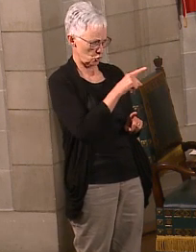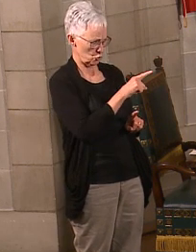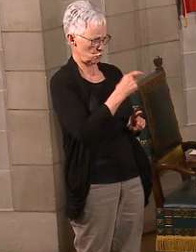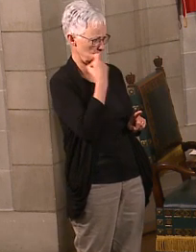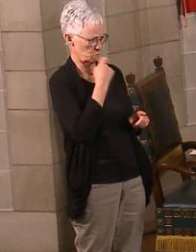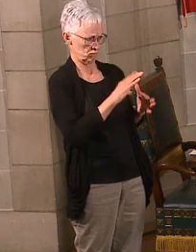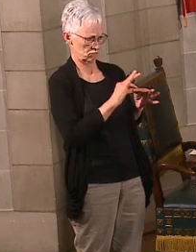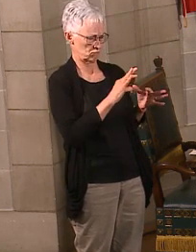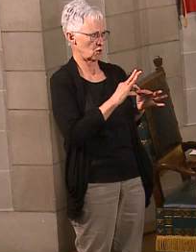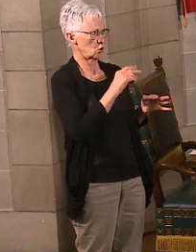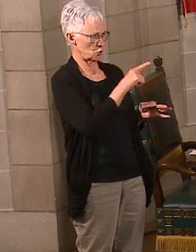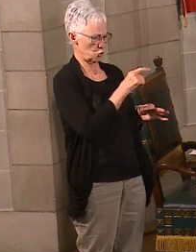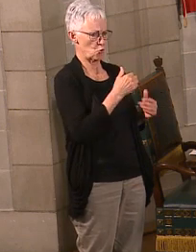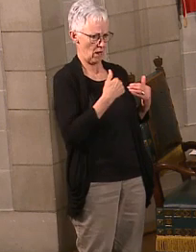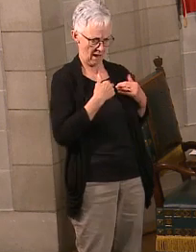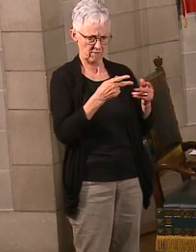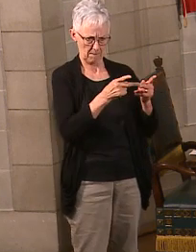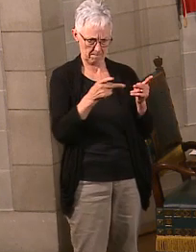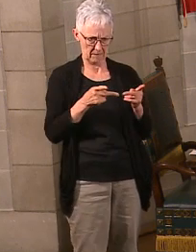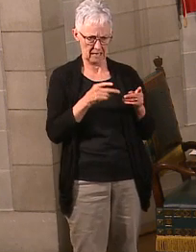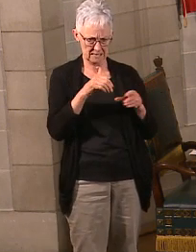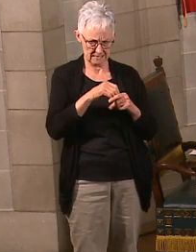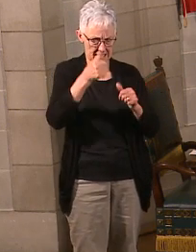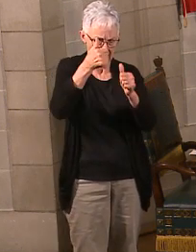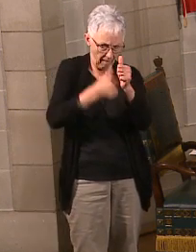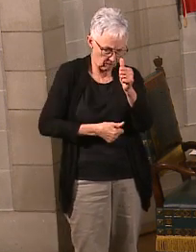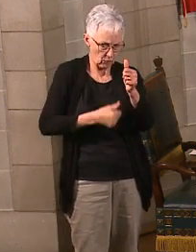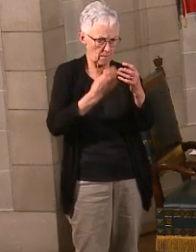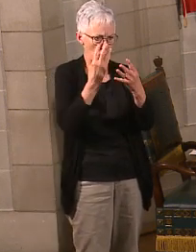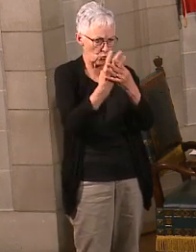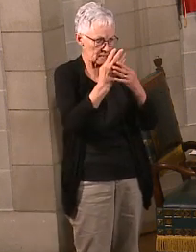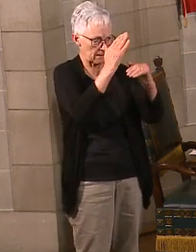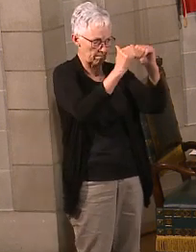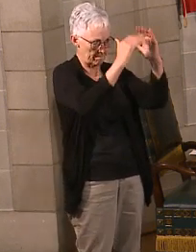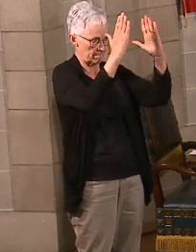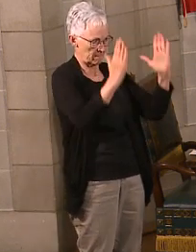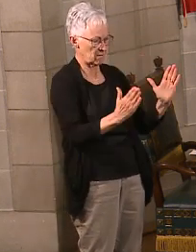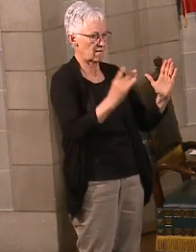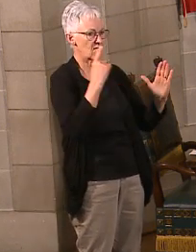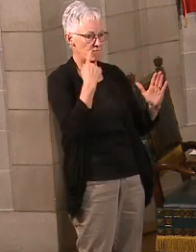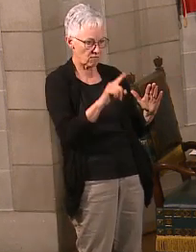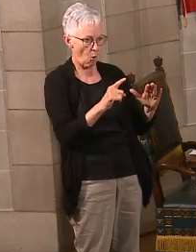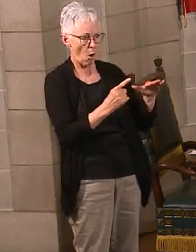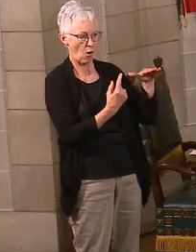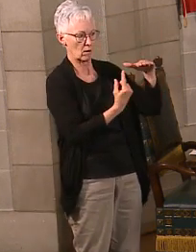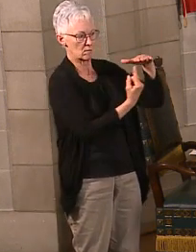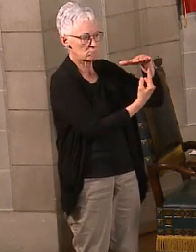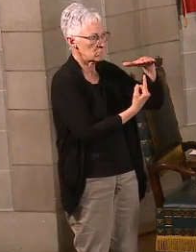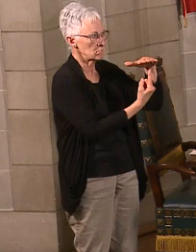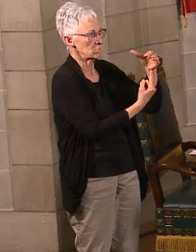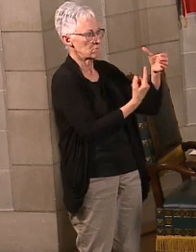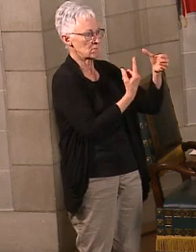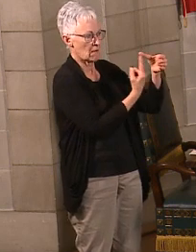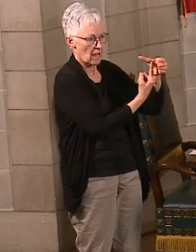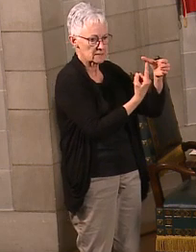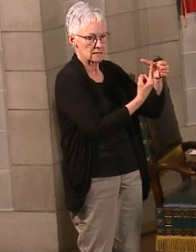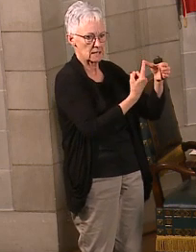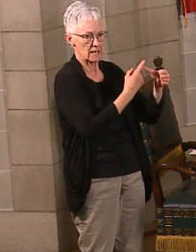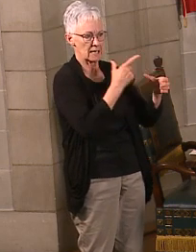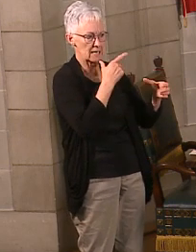to quarantine, to isolate, and to provide for the needs of inmates that are symptomatic or infected. How long ago was that?